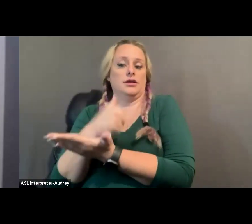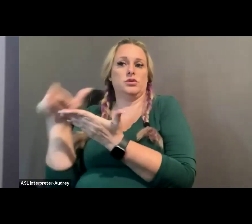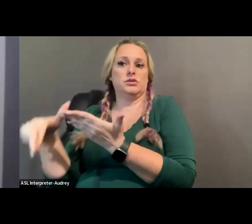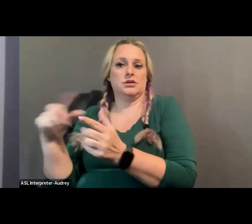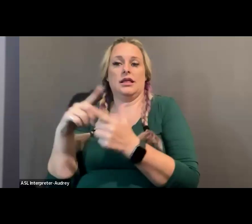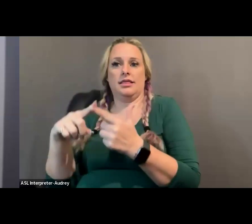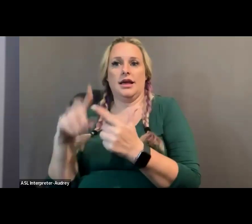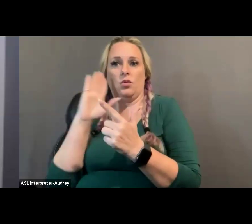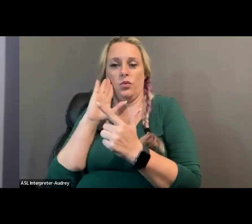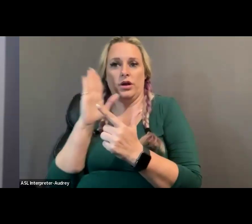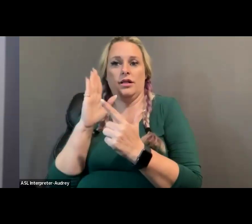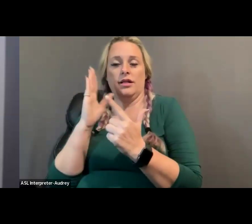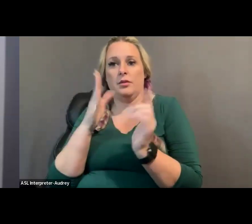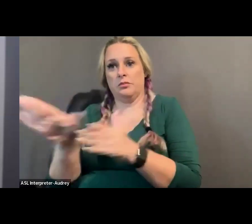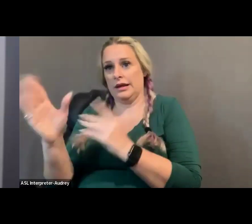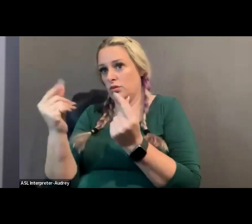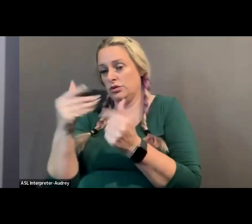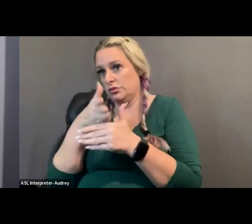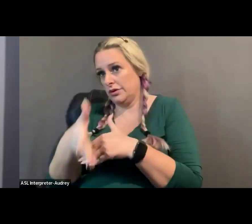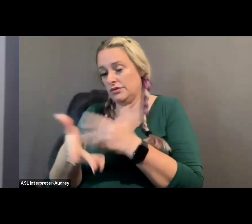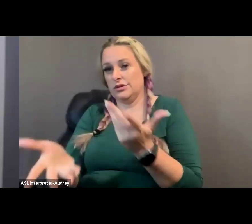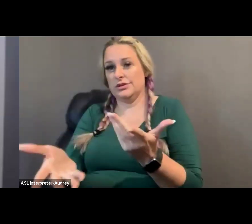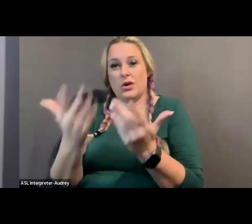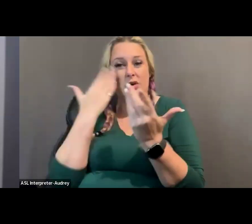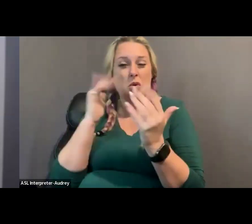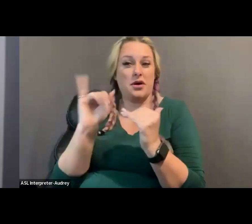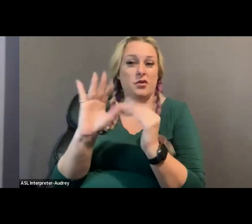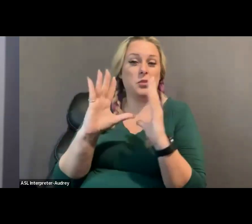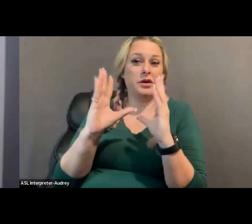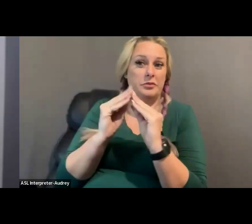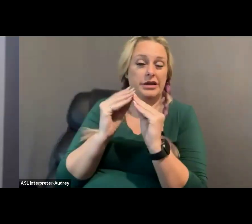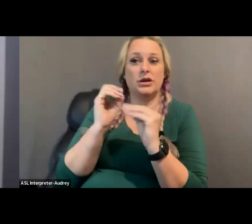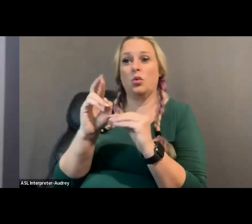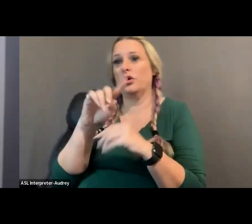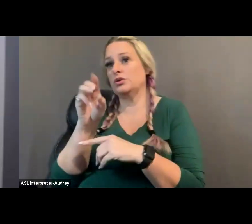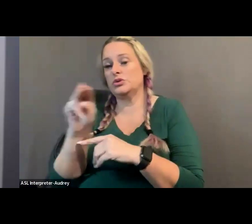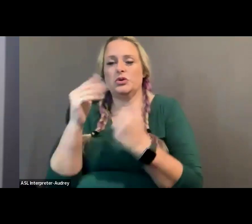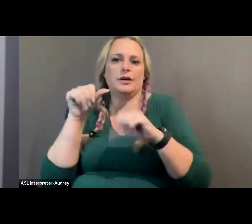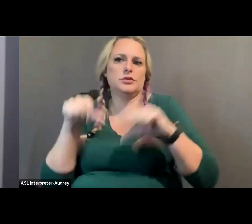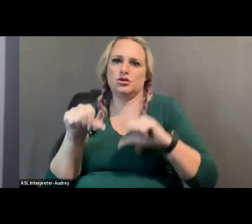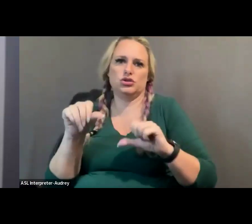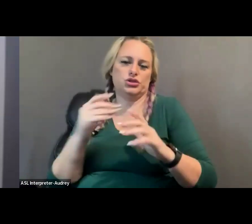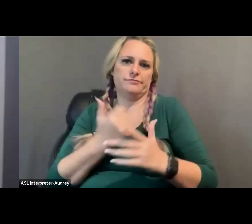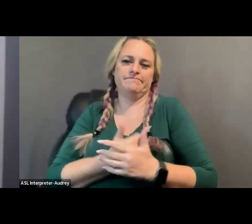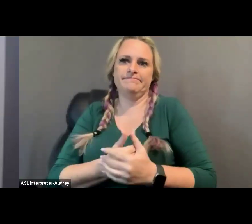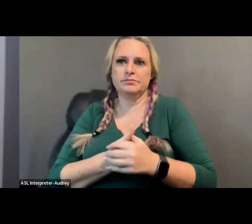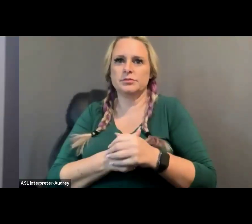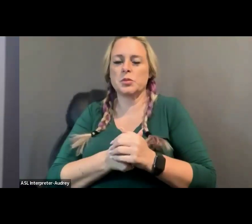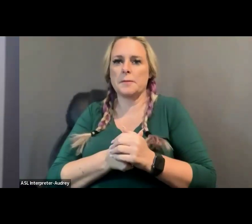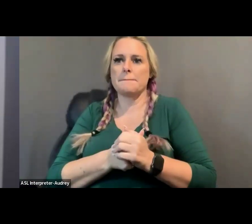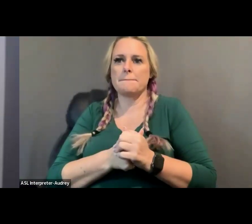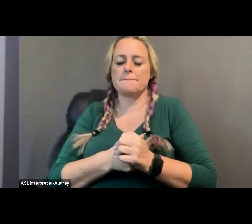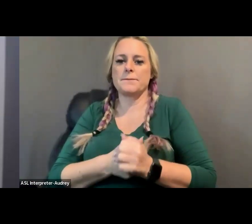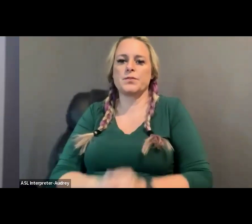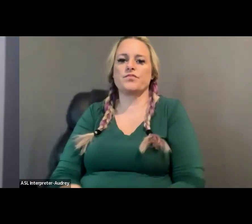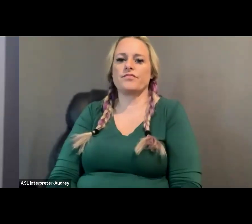plan what those next steps will be. So I'm not sure if that looks like a meeting or a Zoom or I'm not exactly sure at this time what that plan